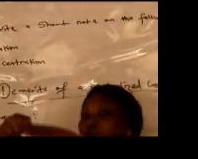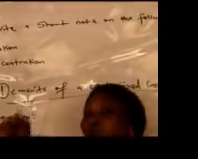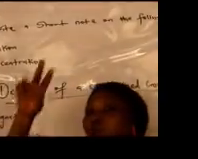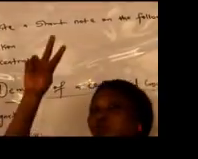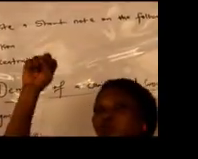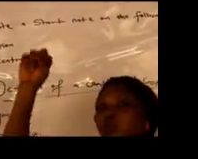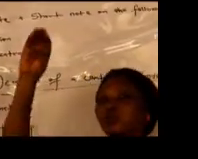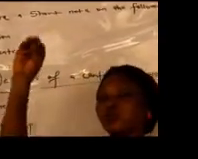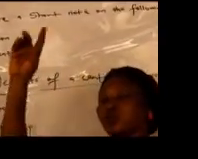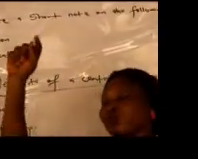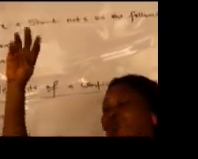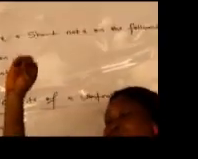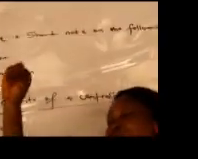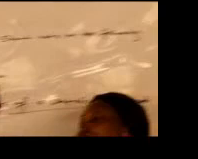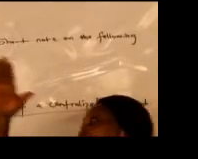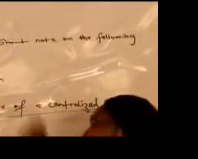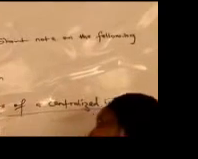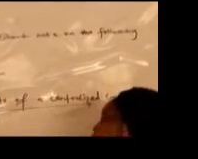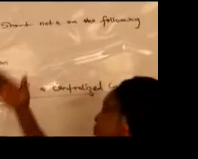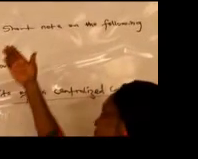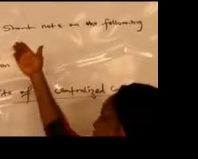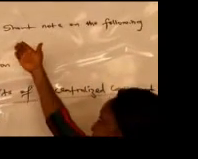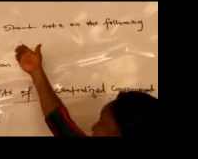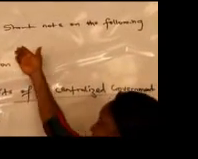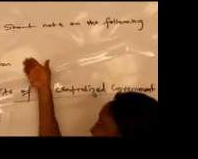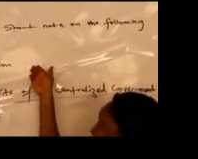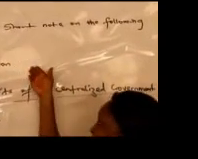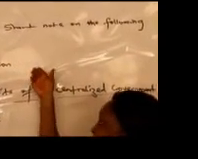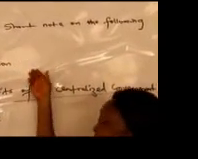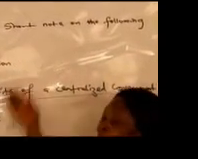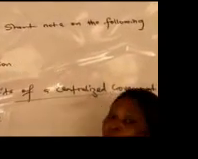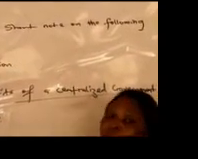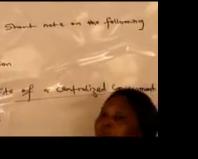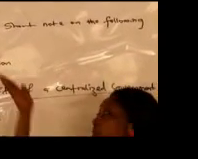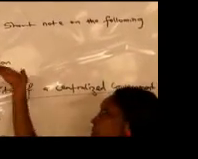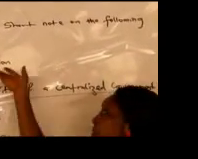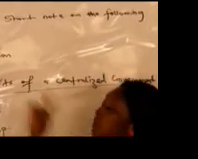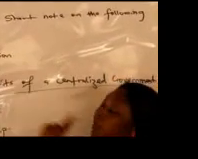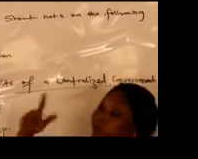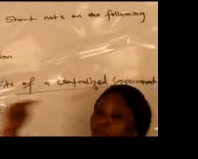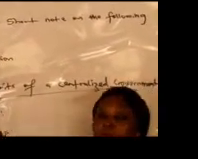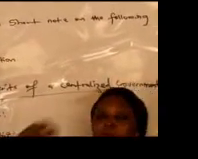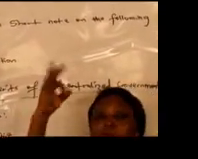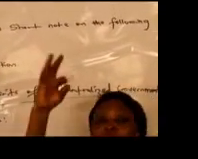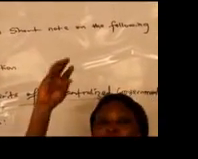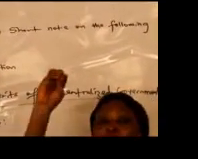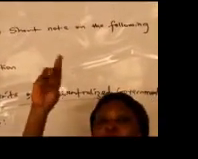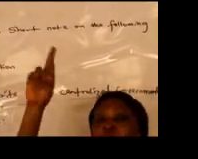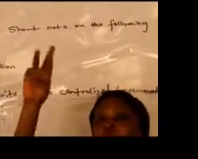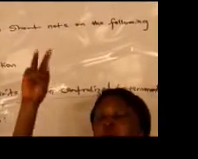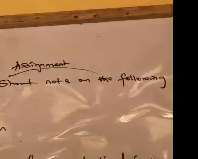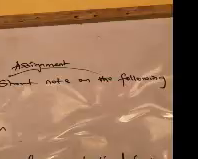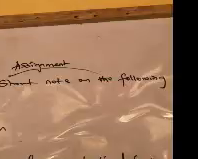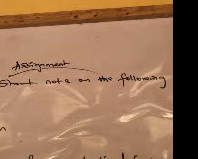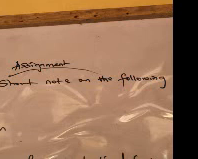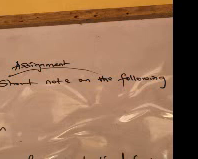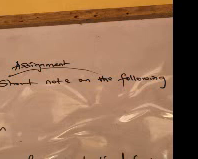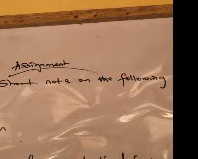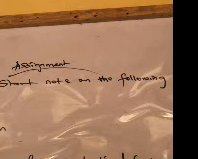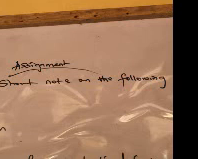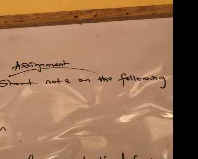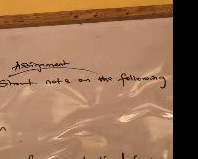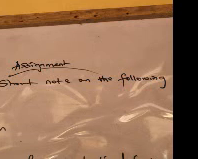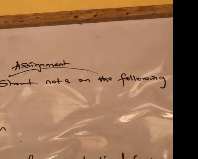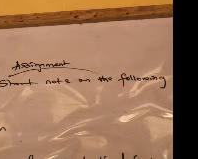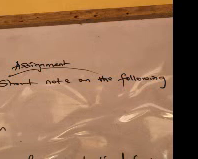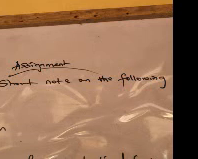One, devolution, and the other, the concentration. These are the forms of what? The concentration. Thank you for listening.